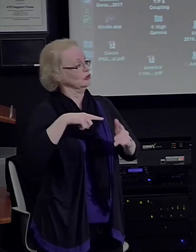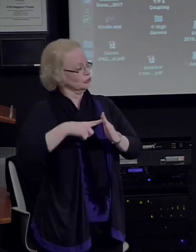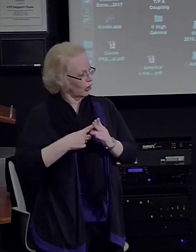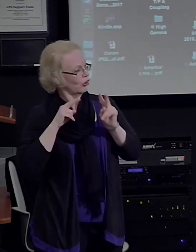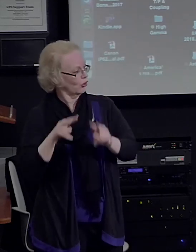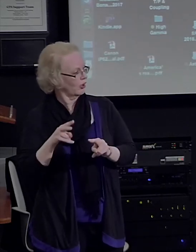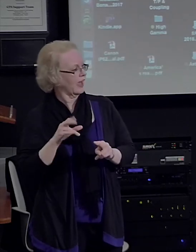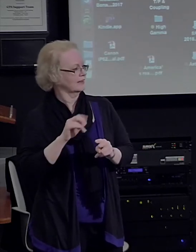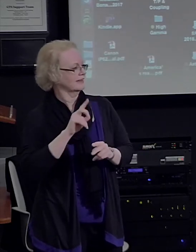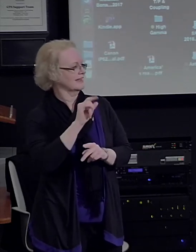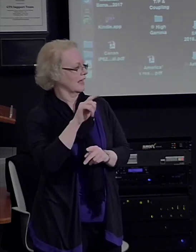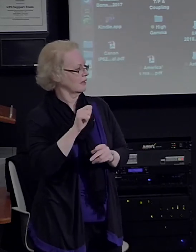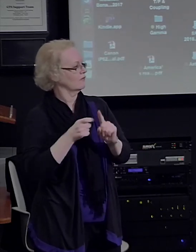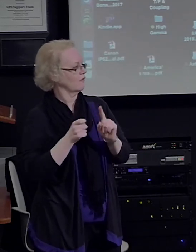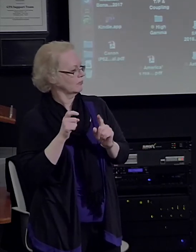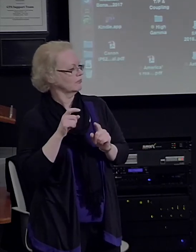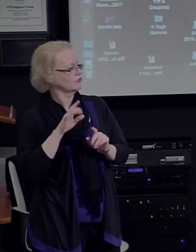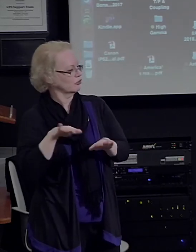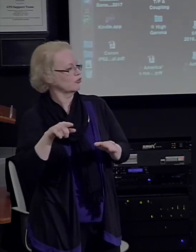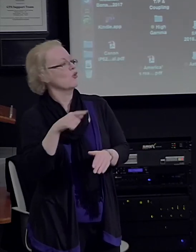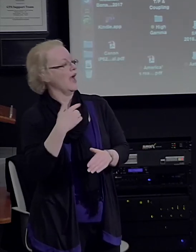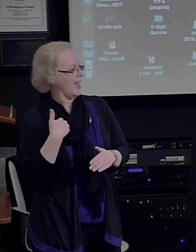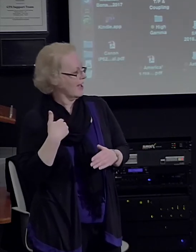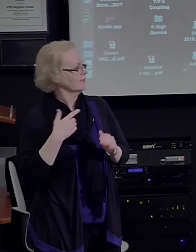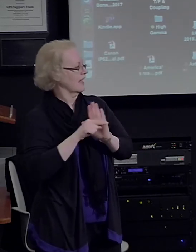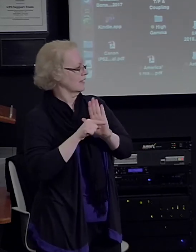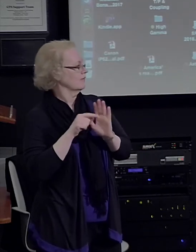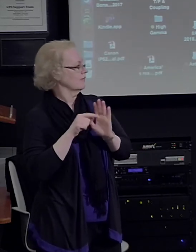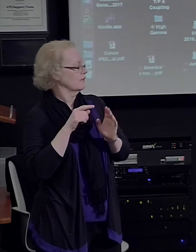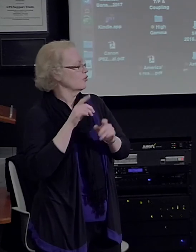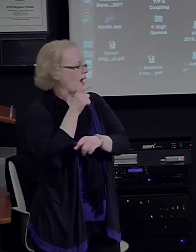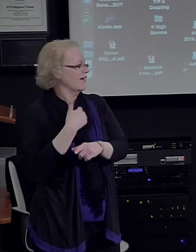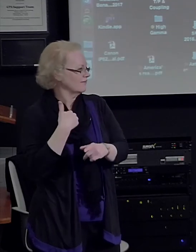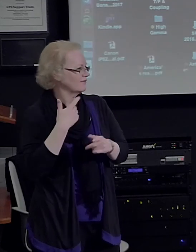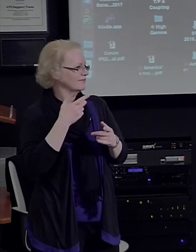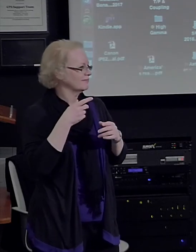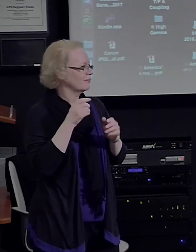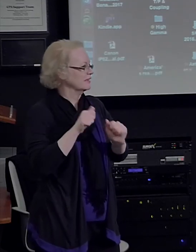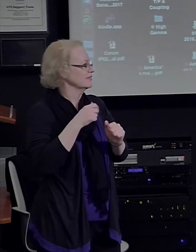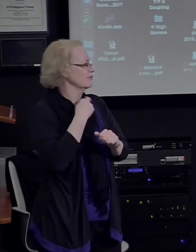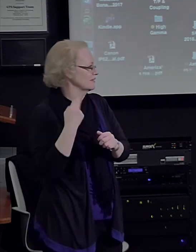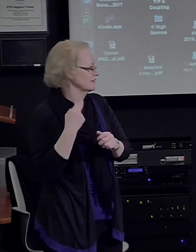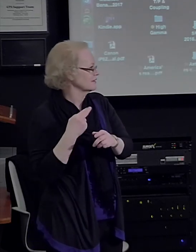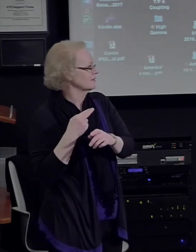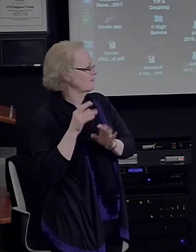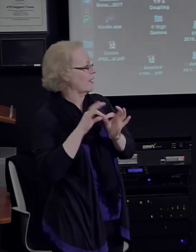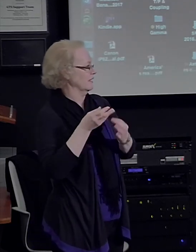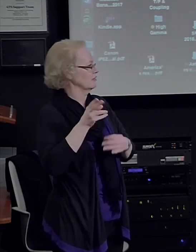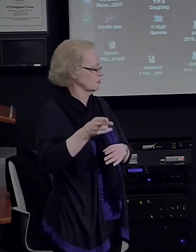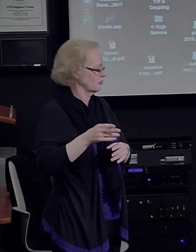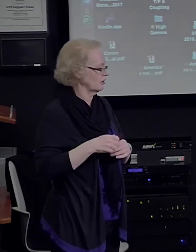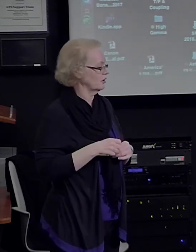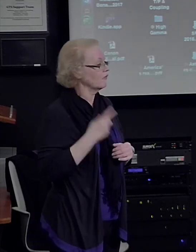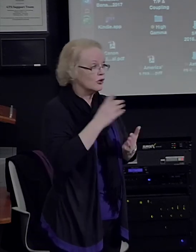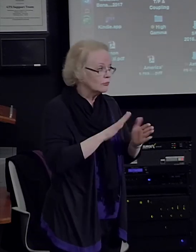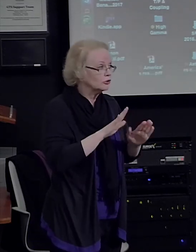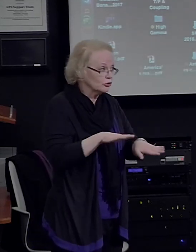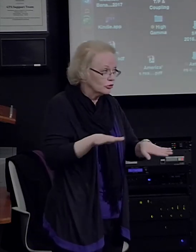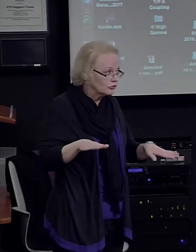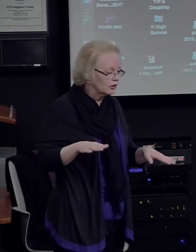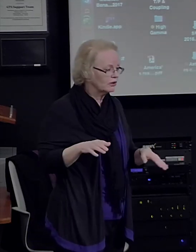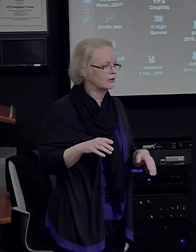from the kids that have a family history because maybe in some children the mechanism for um